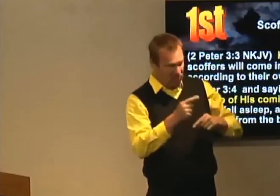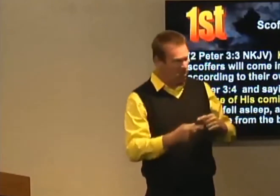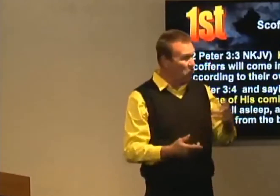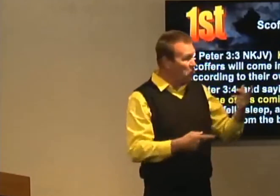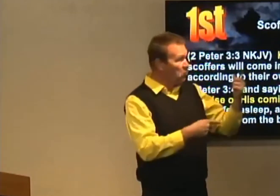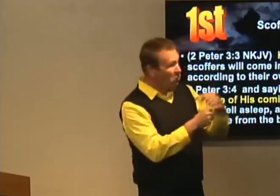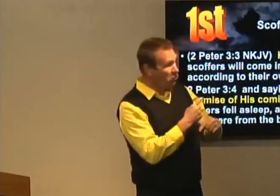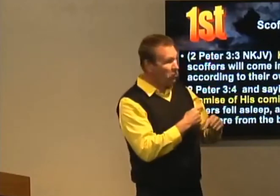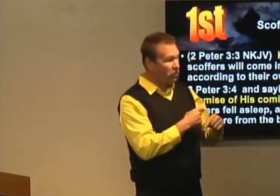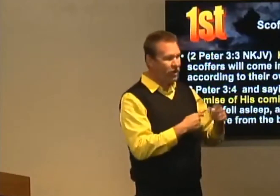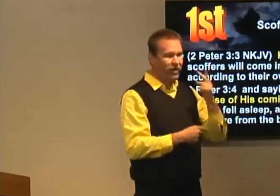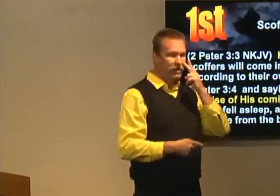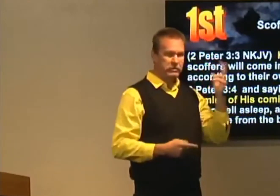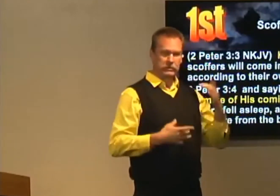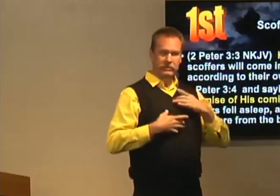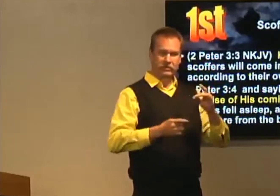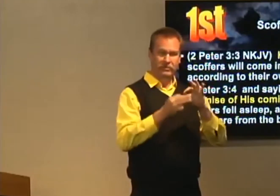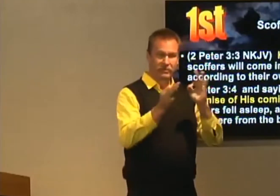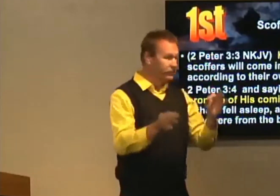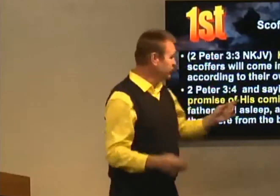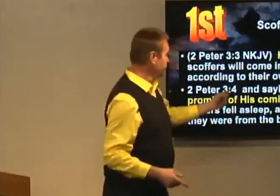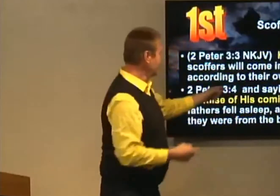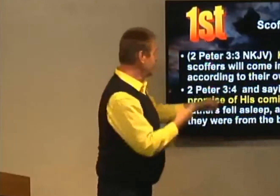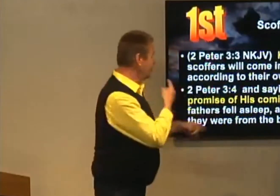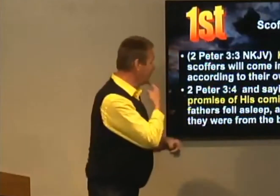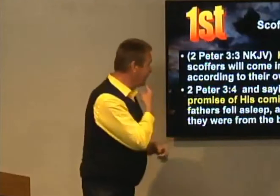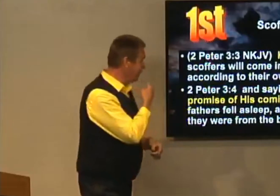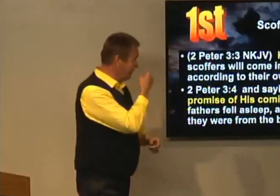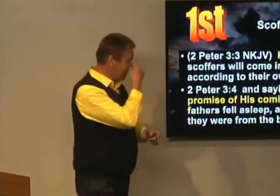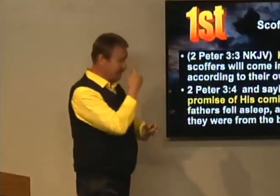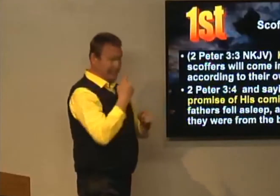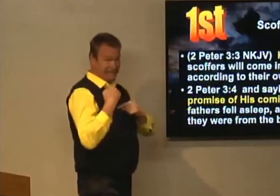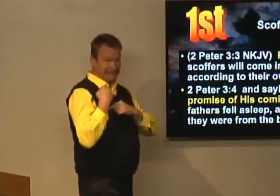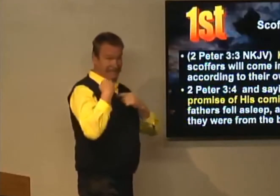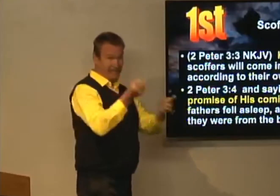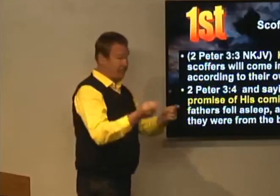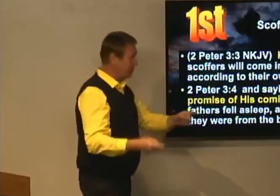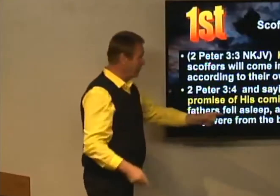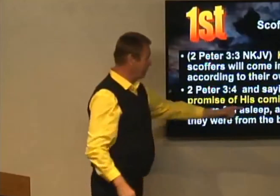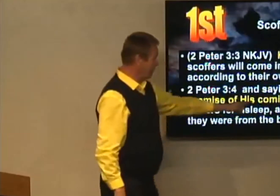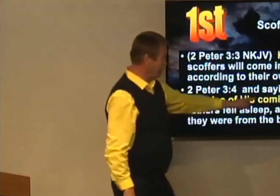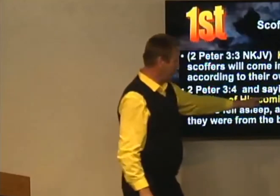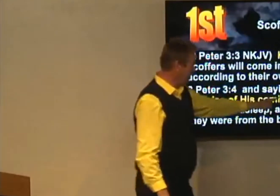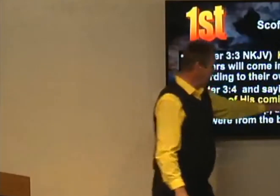And Christians respond, yeah, he's coming soon. And so you'll take a look at this sentence. They say, well,